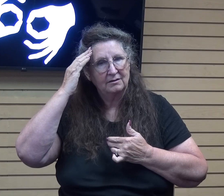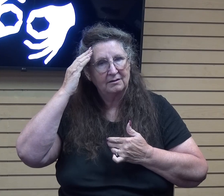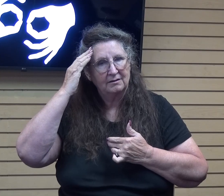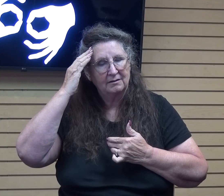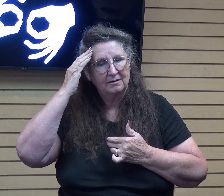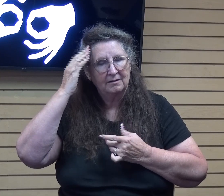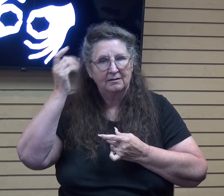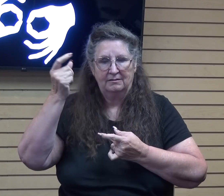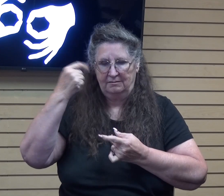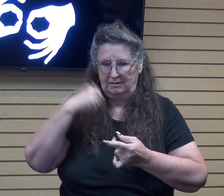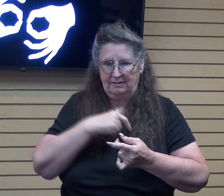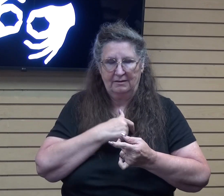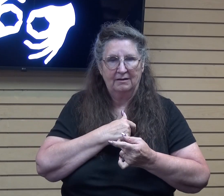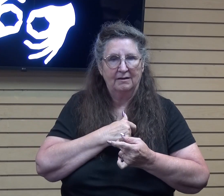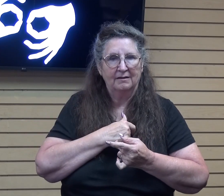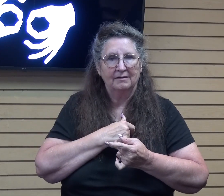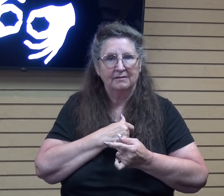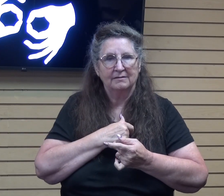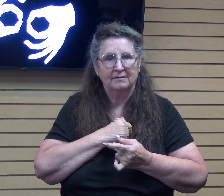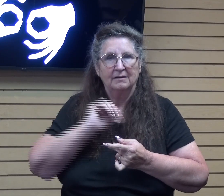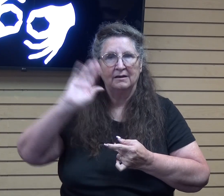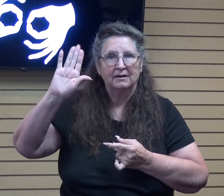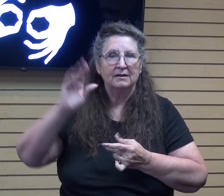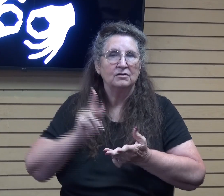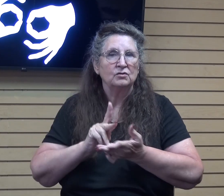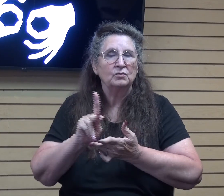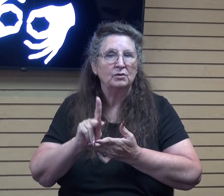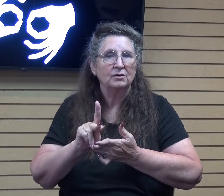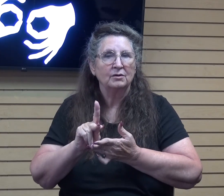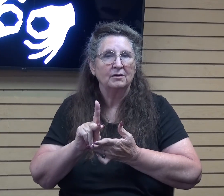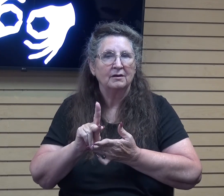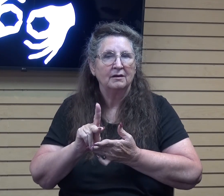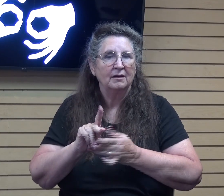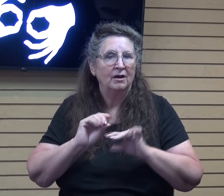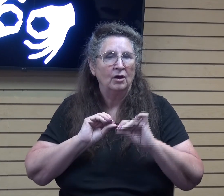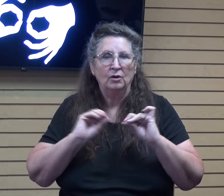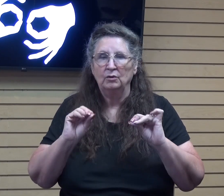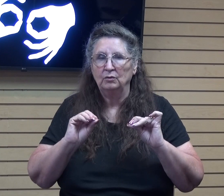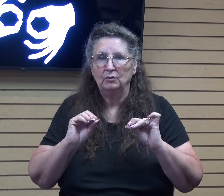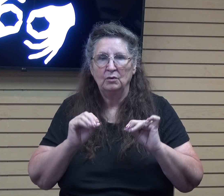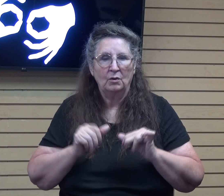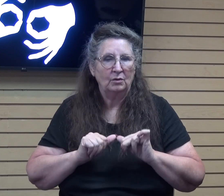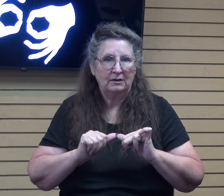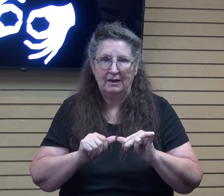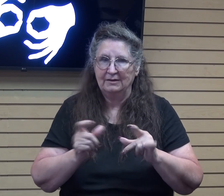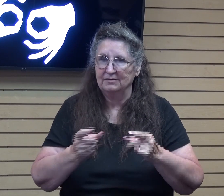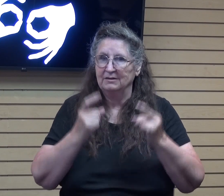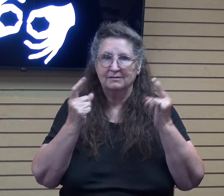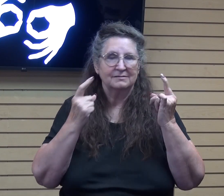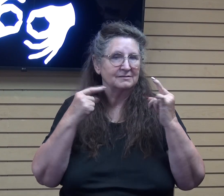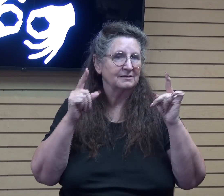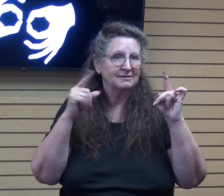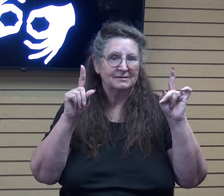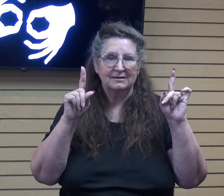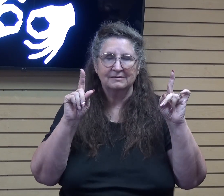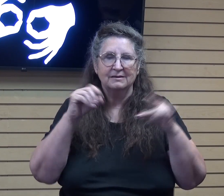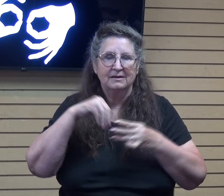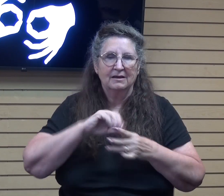us to His truth, there will be no lasting success in our lives,